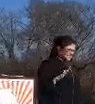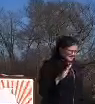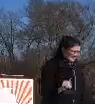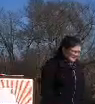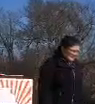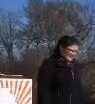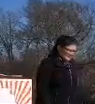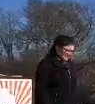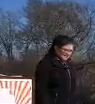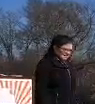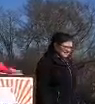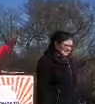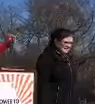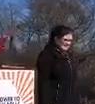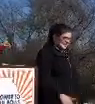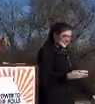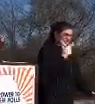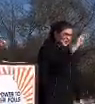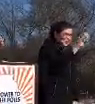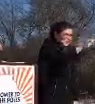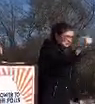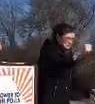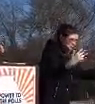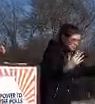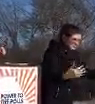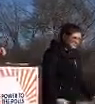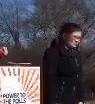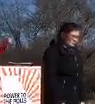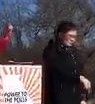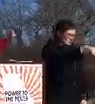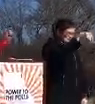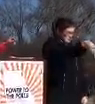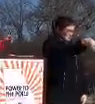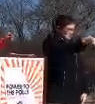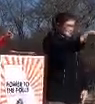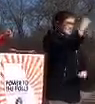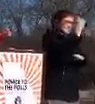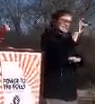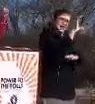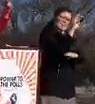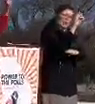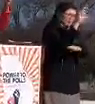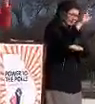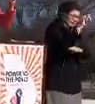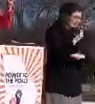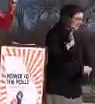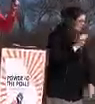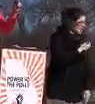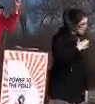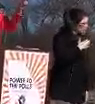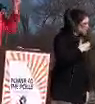The good news is that in a democracy like ours, the real power is not